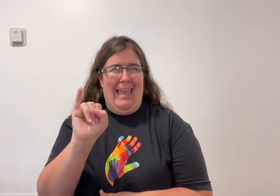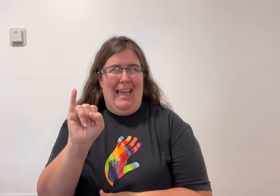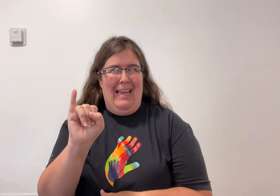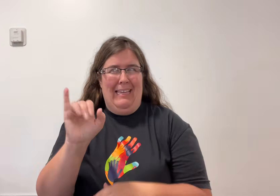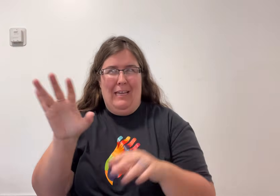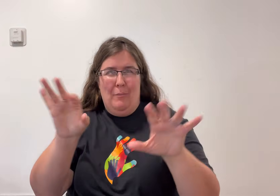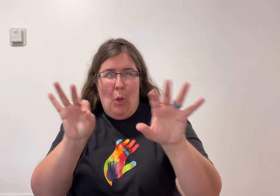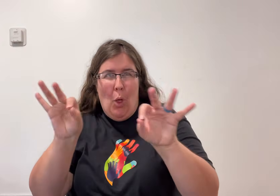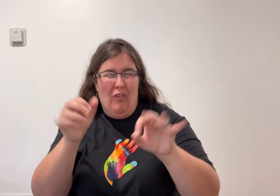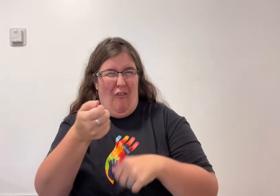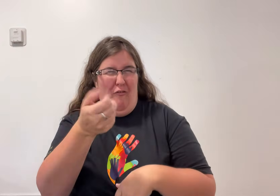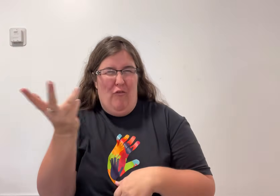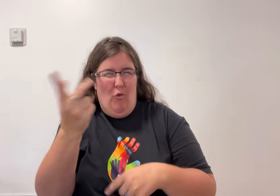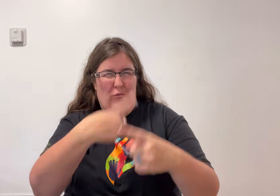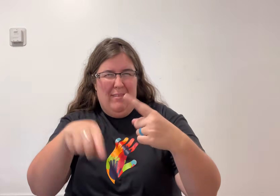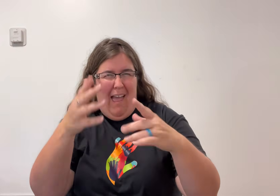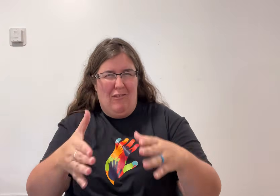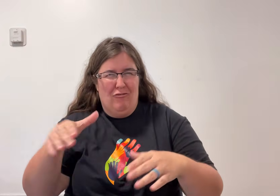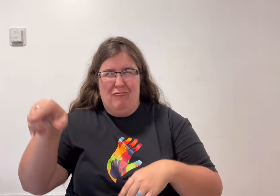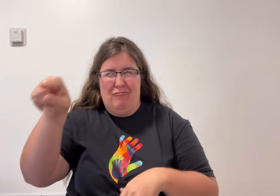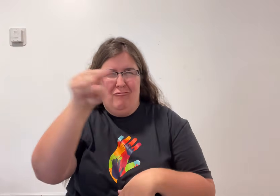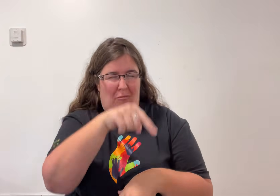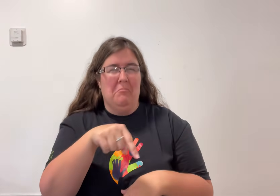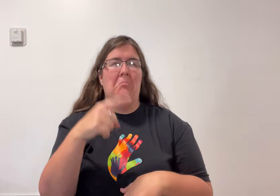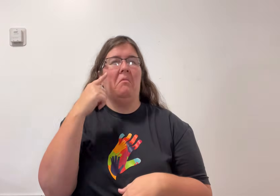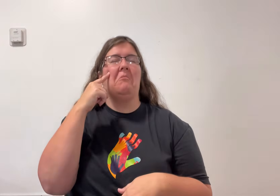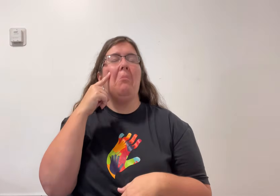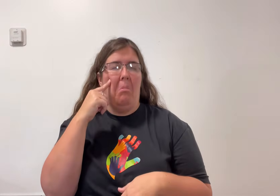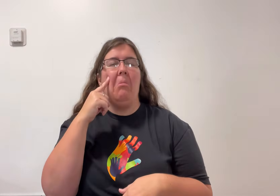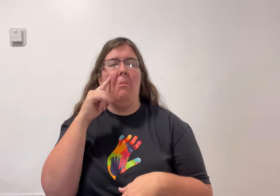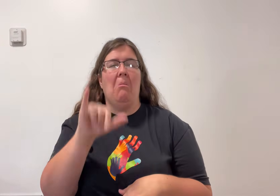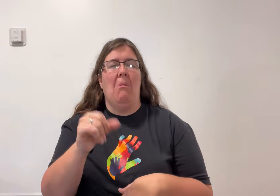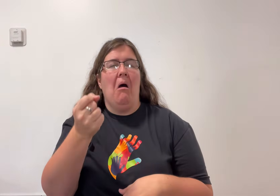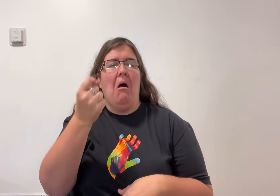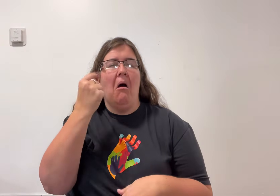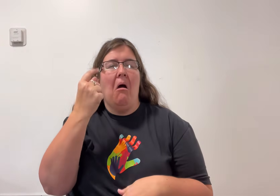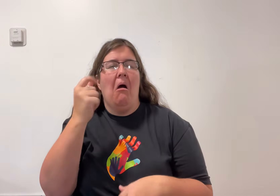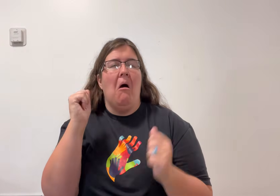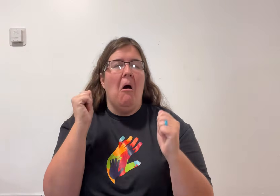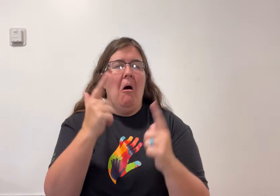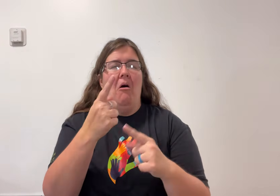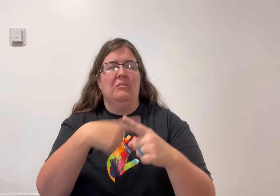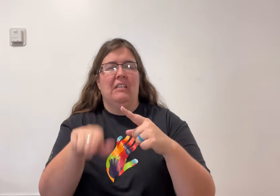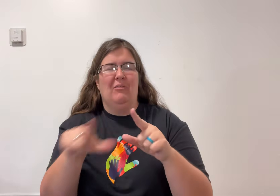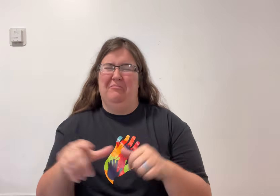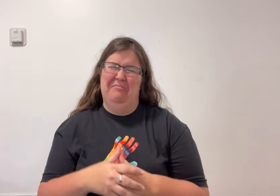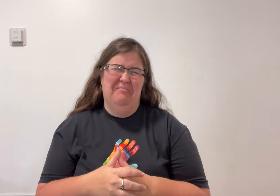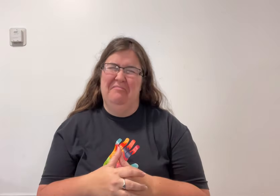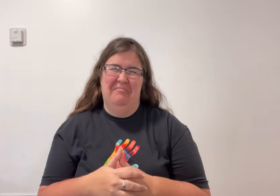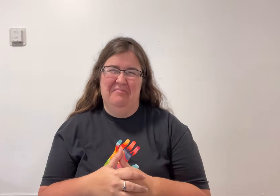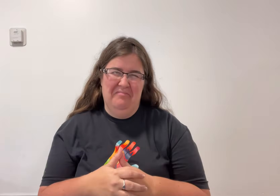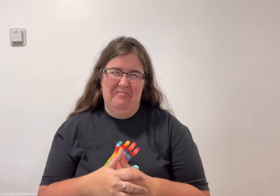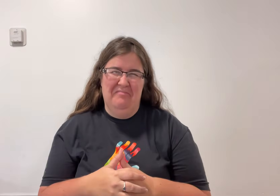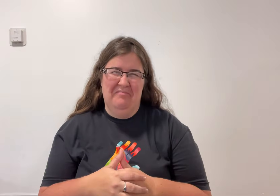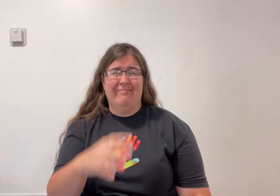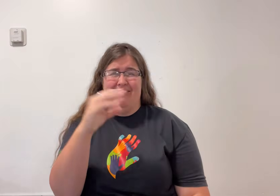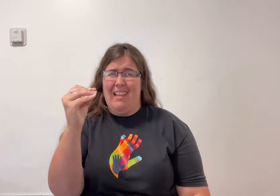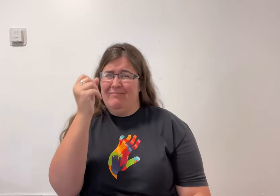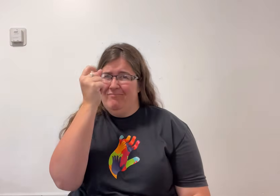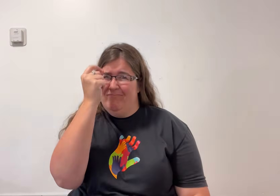right? So if AI only has a few signers online to choose from, it might think it can understand all of a sign language when really